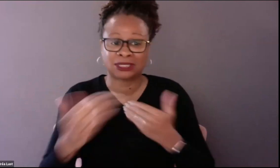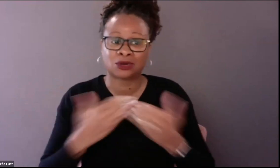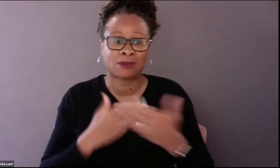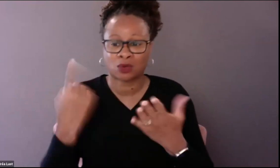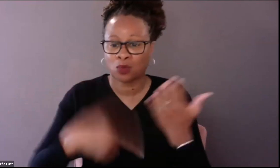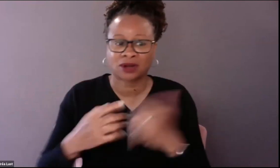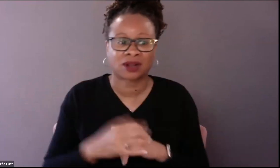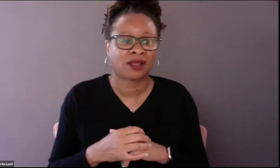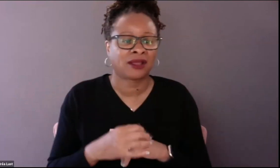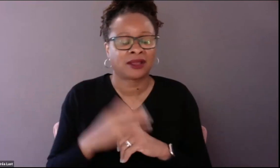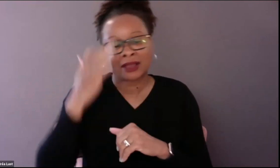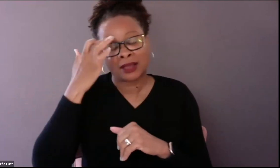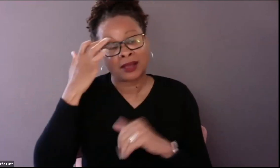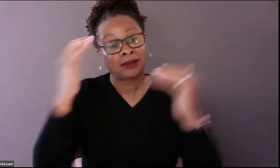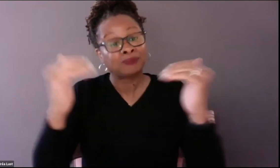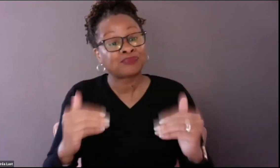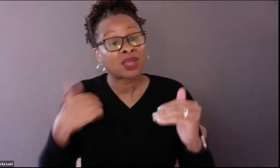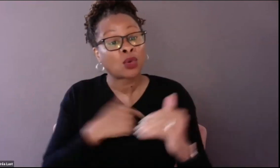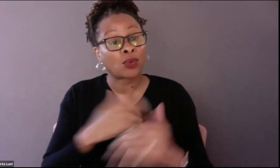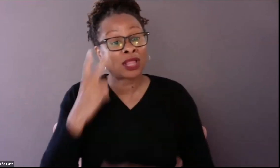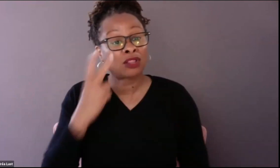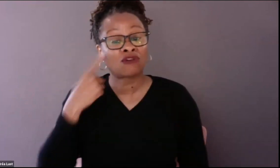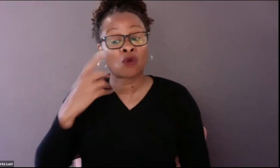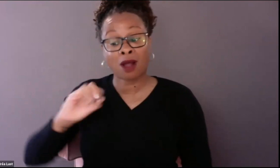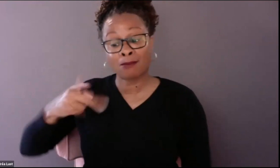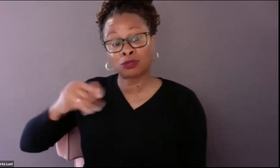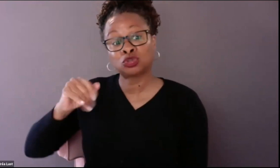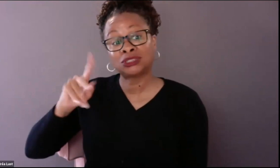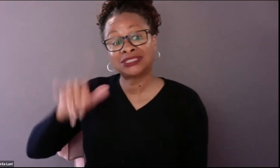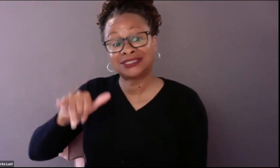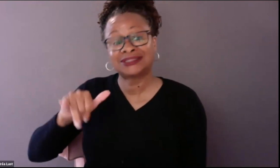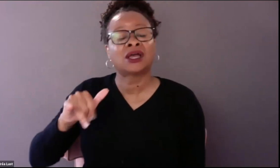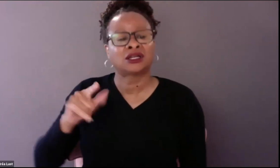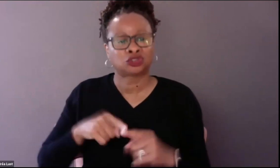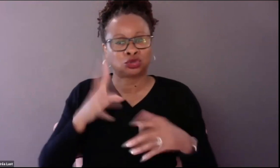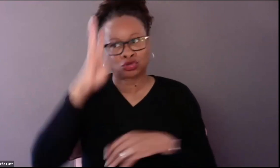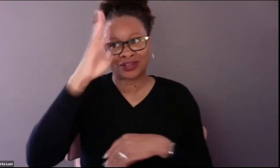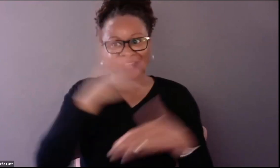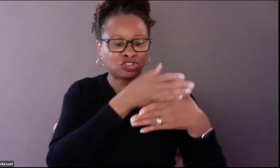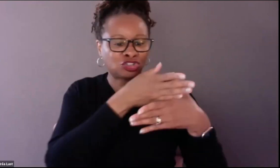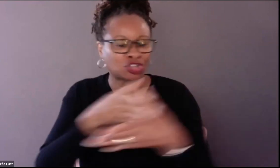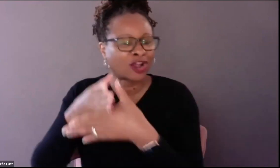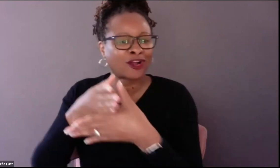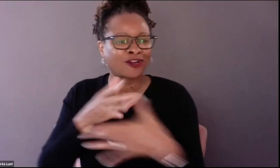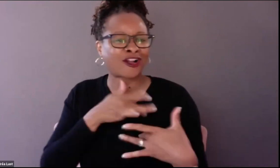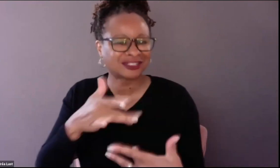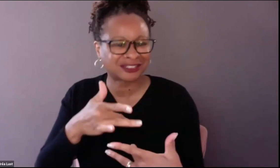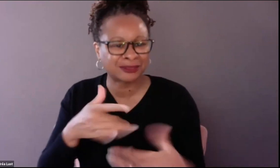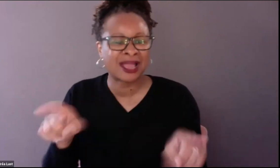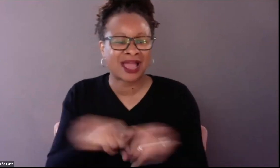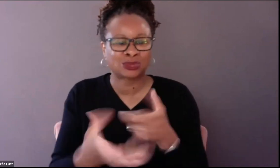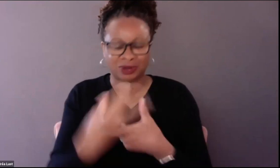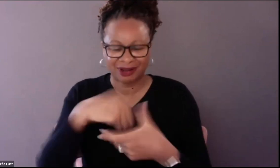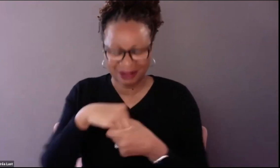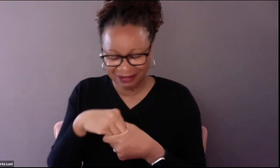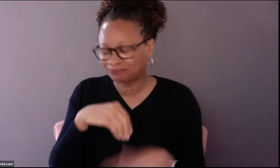our ritual. And next is we look for opportunities to create shared customs as we're engaging in the ritual. A